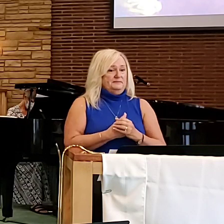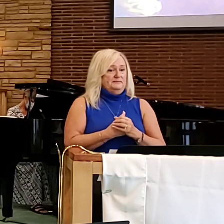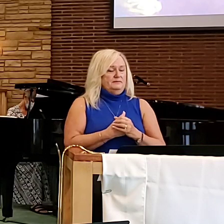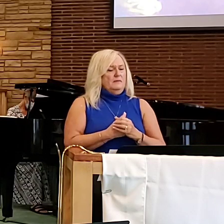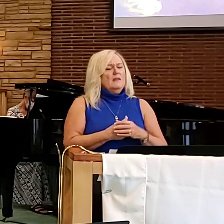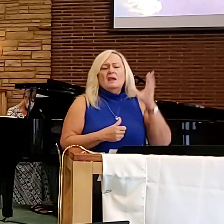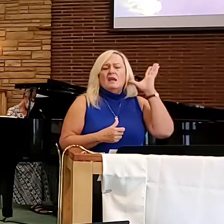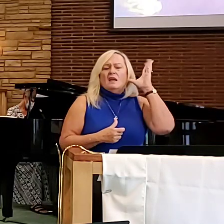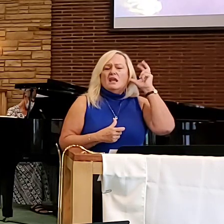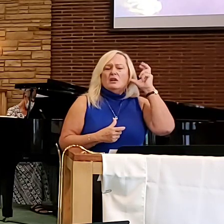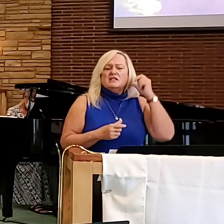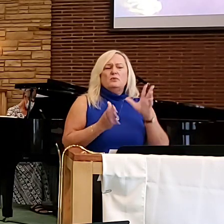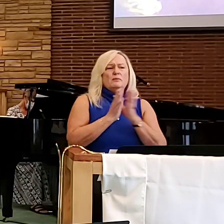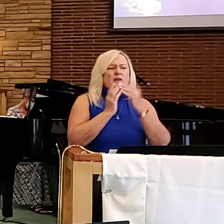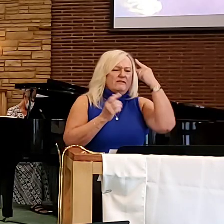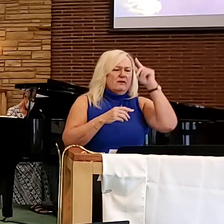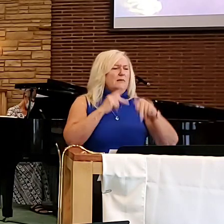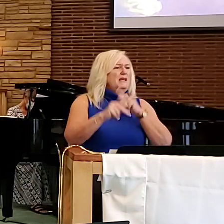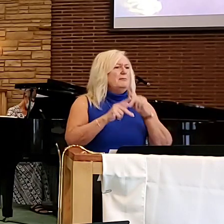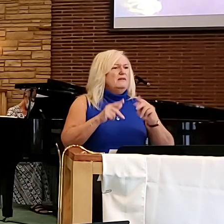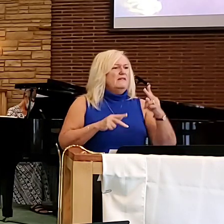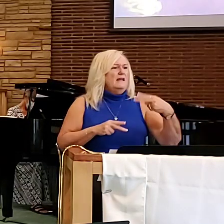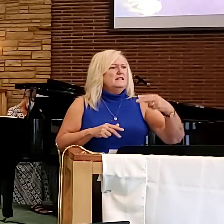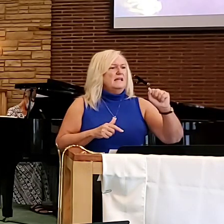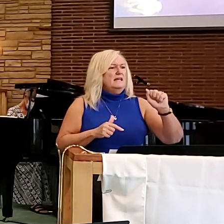Hear us as we pray for the people of Haiti.